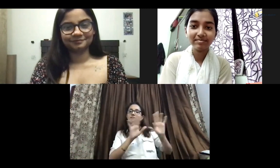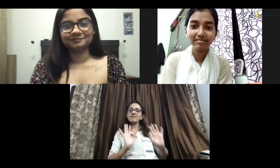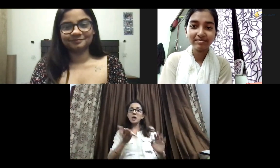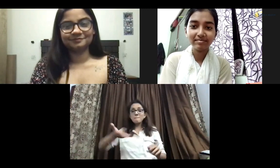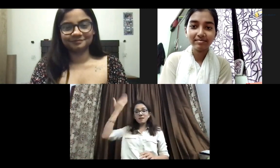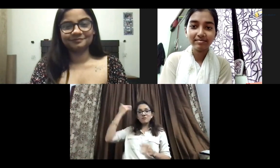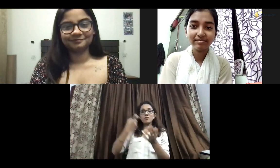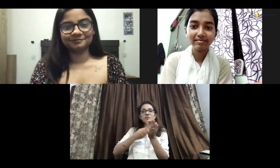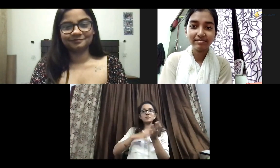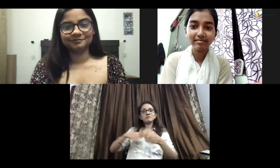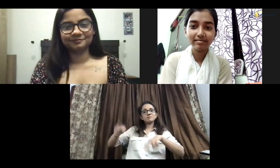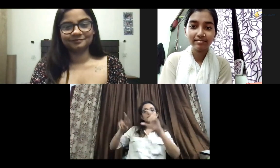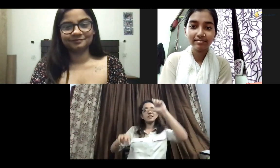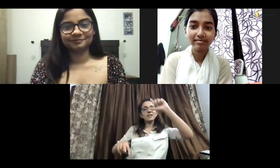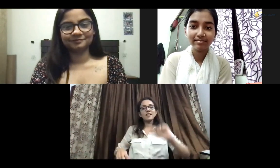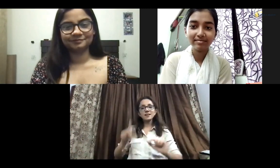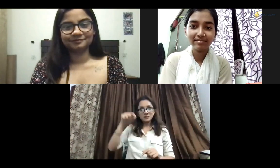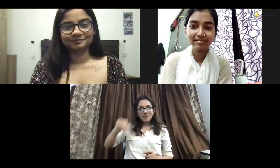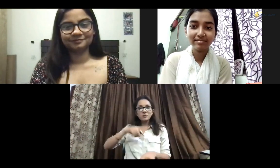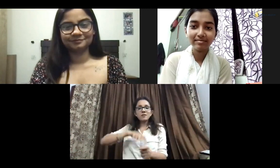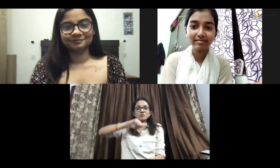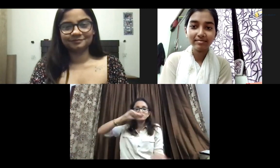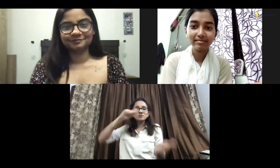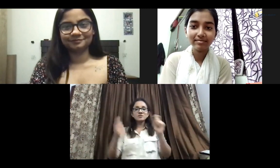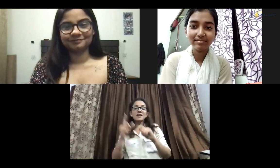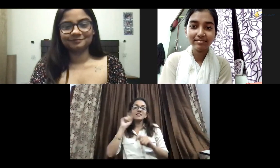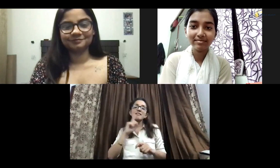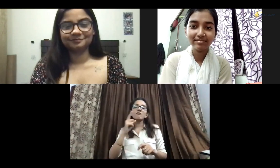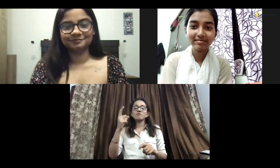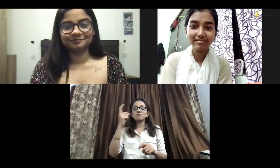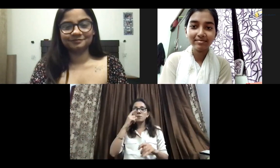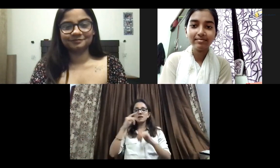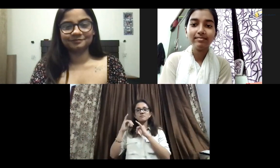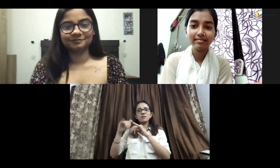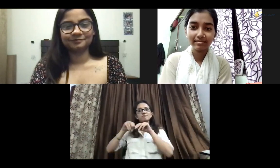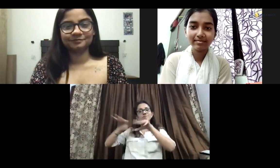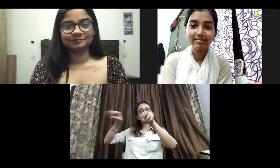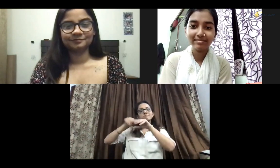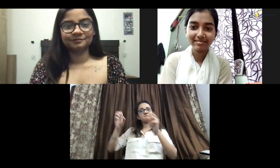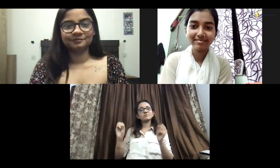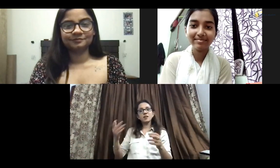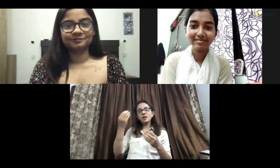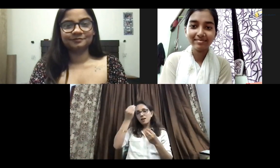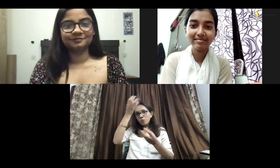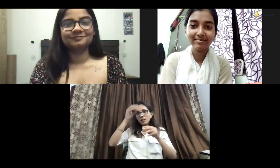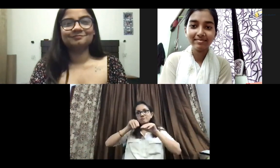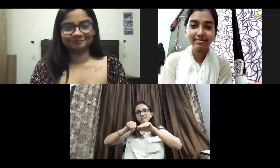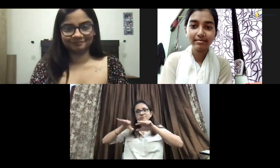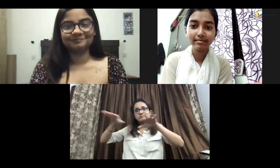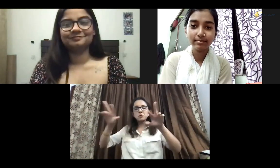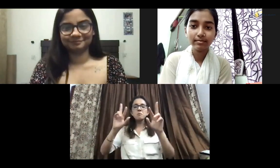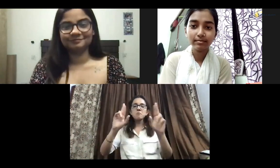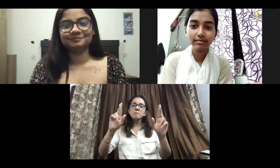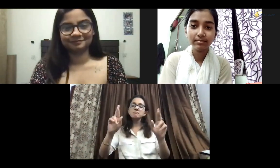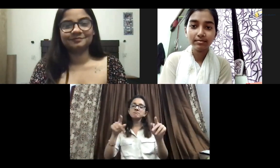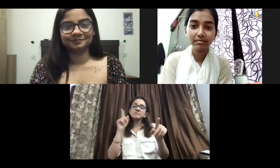can see, the Charu. As you can see, Charu is a role model. Now things are changing. With deaf women